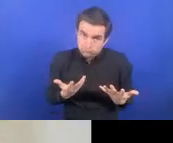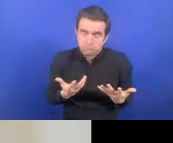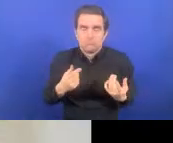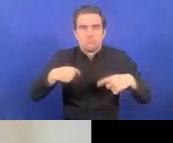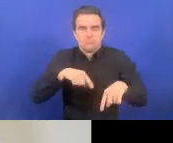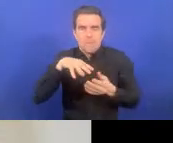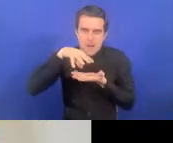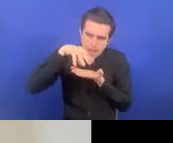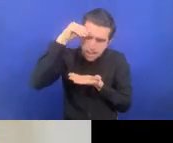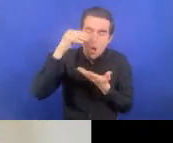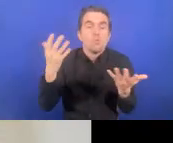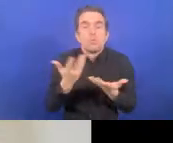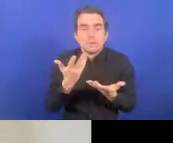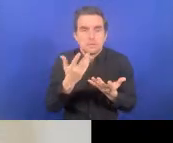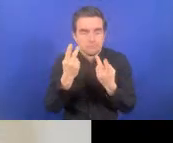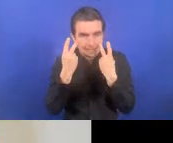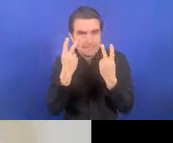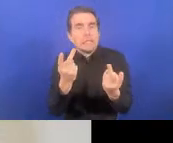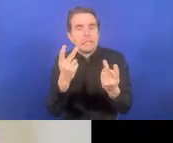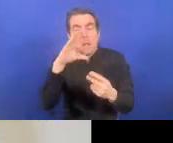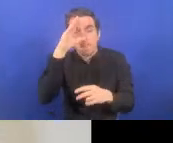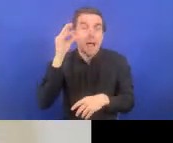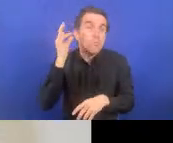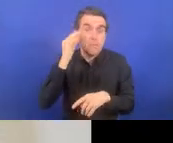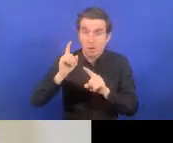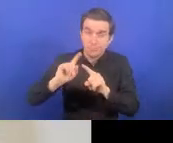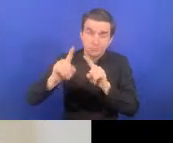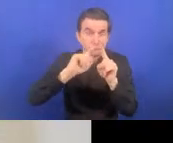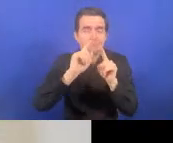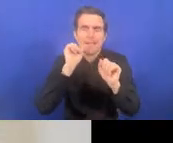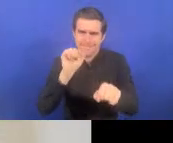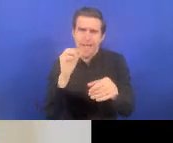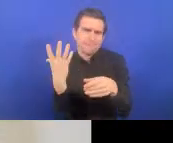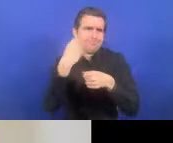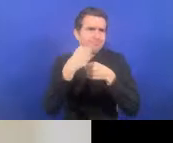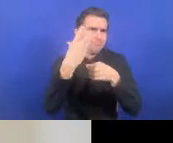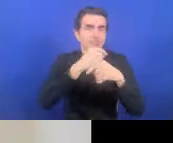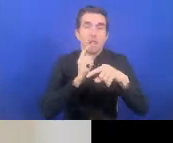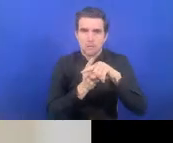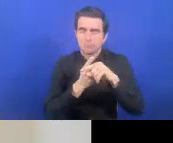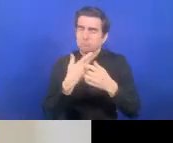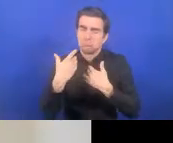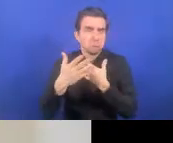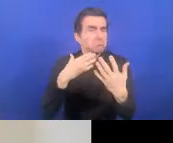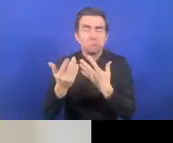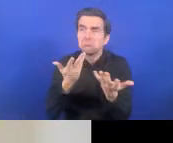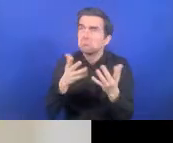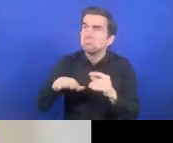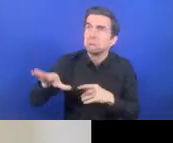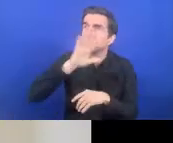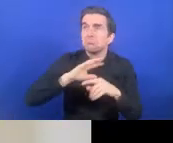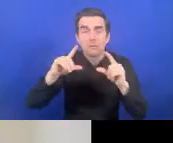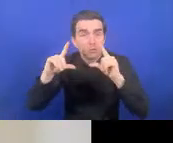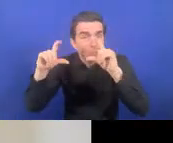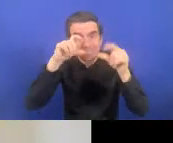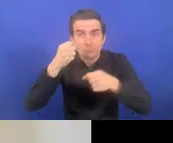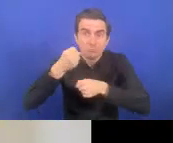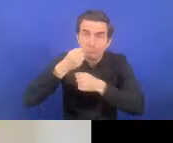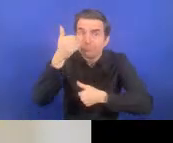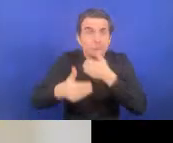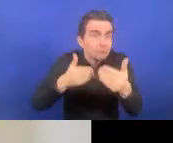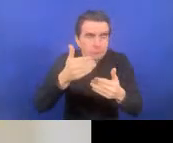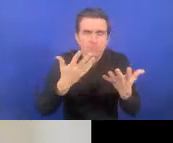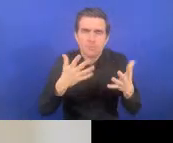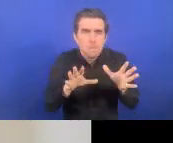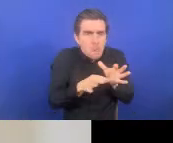tourism. From the smallest micro-business to the largest destinations welcoming millions of visitors a year, all of